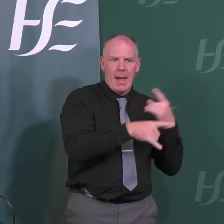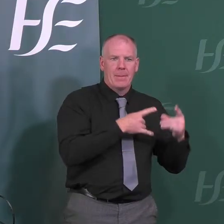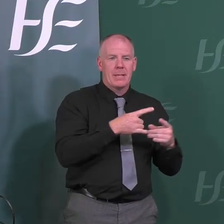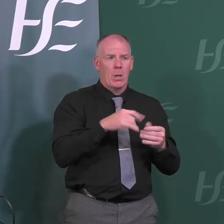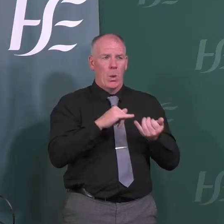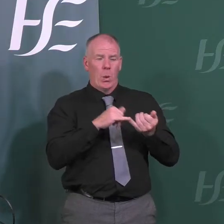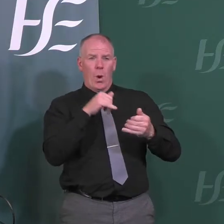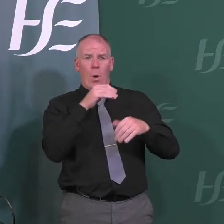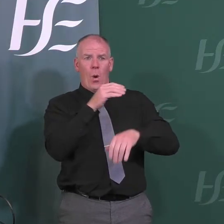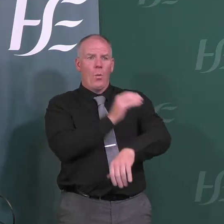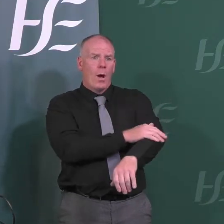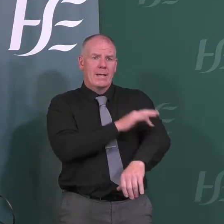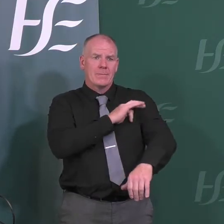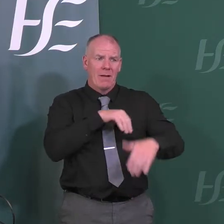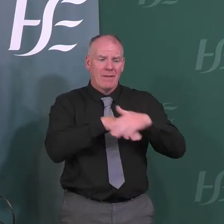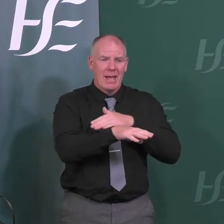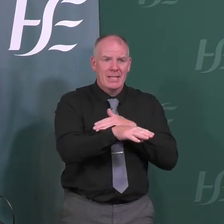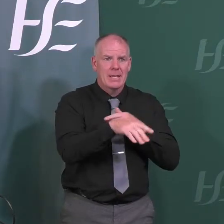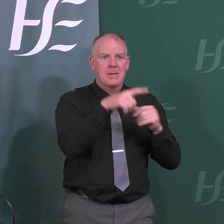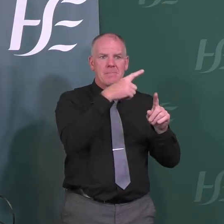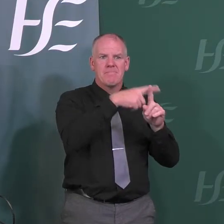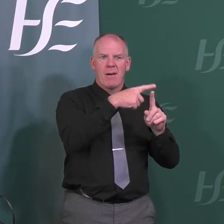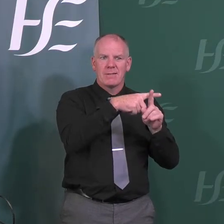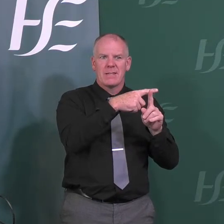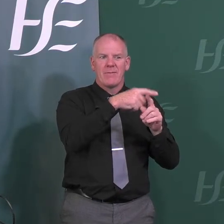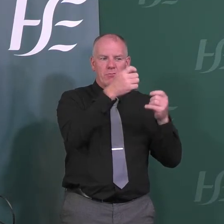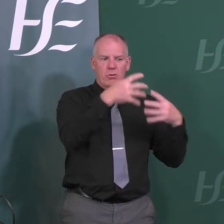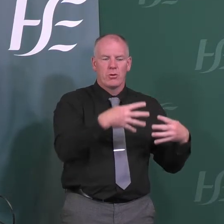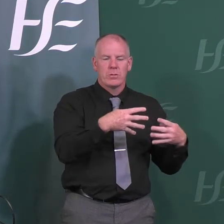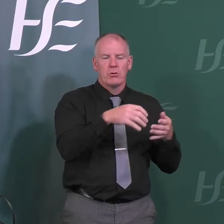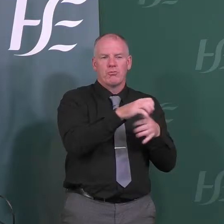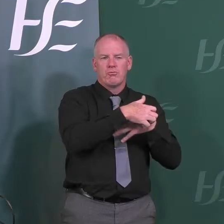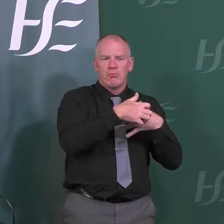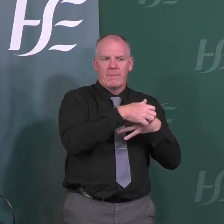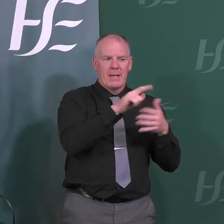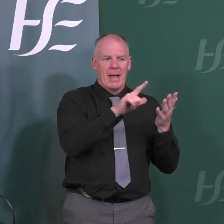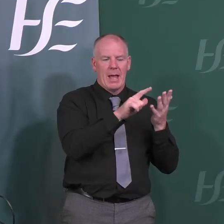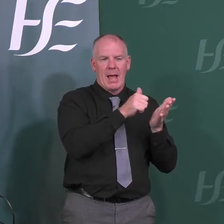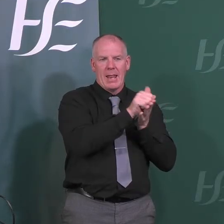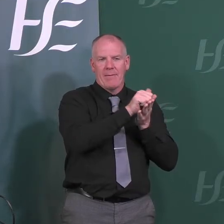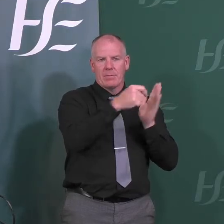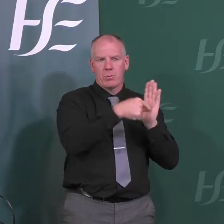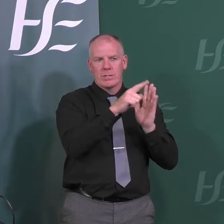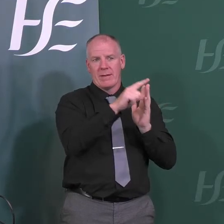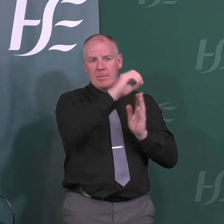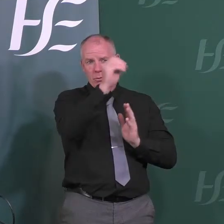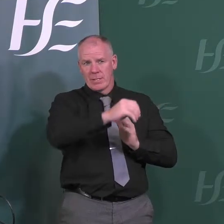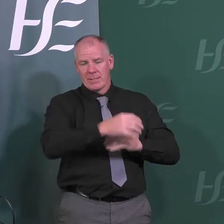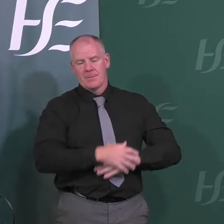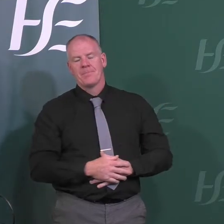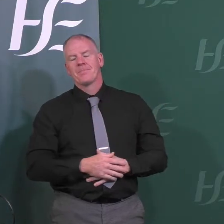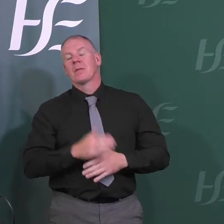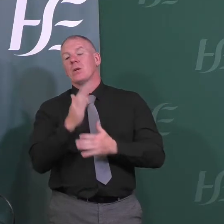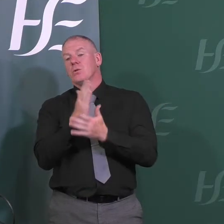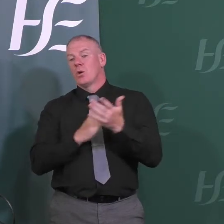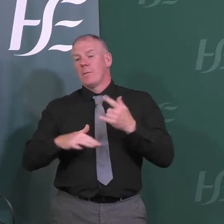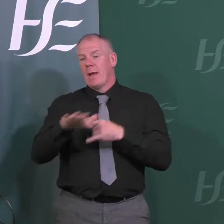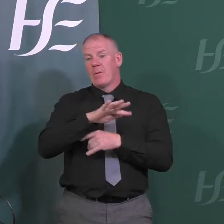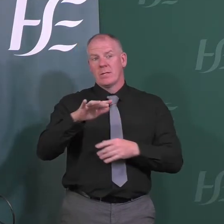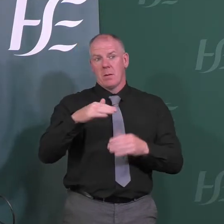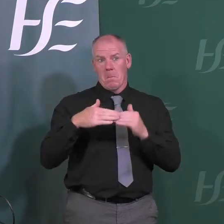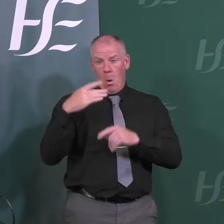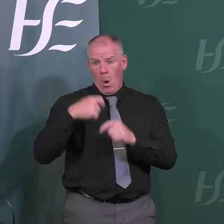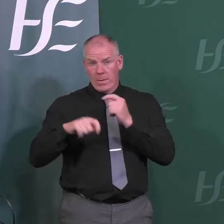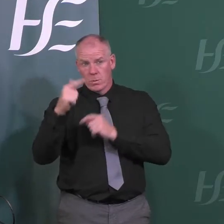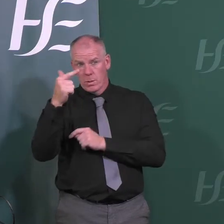community testing, the positivity level stands at 11.7. There are some sites still in excess of